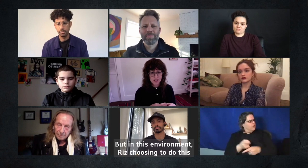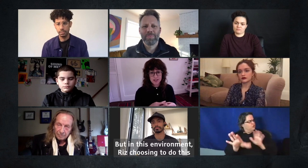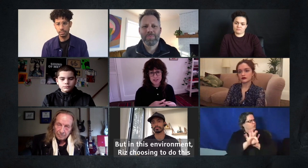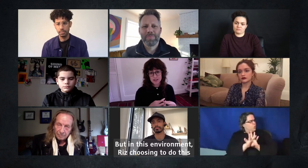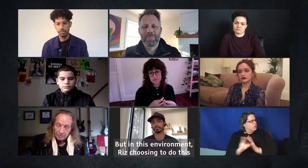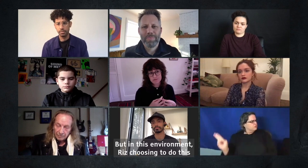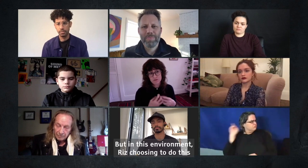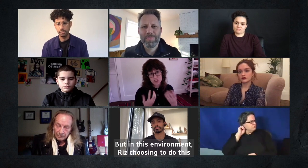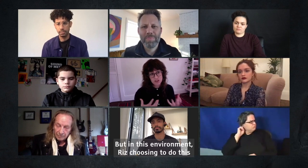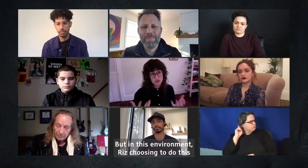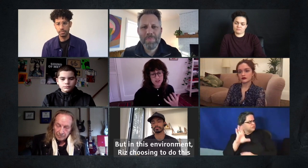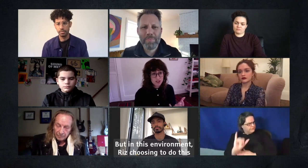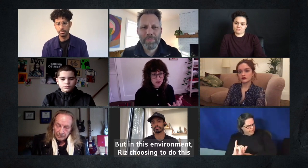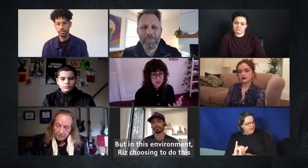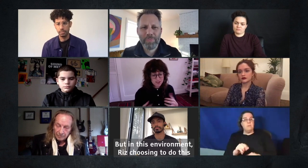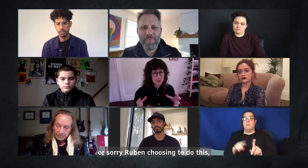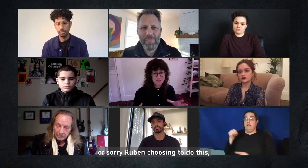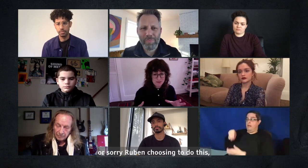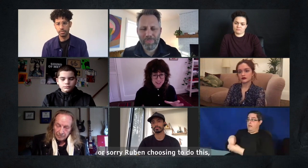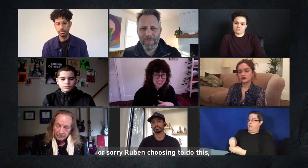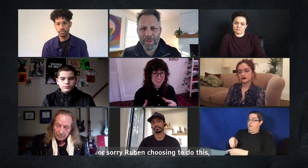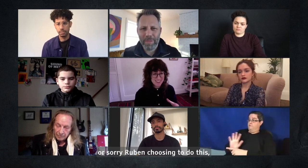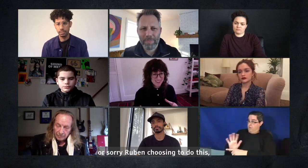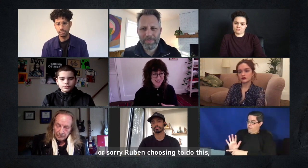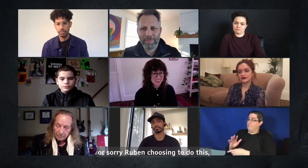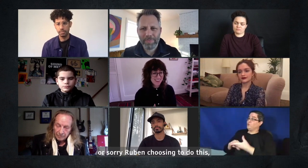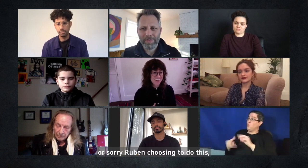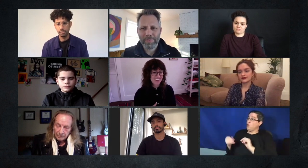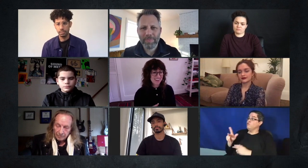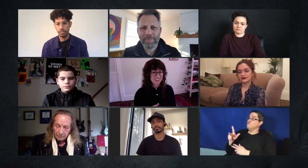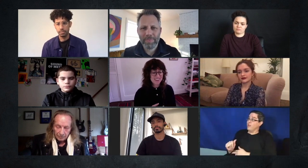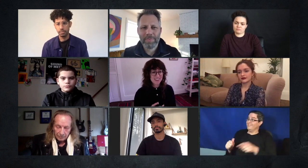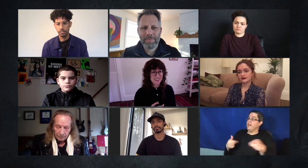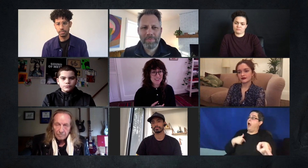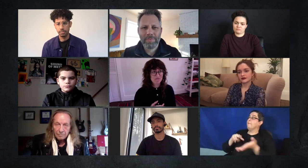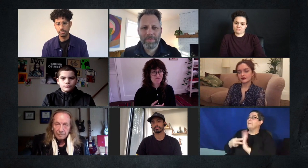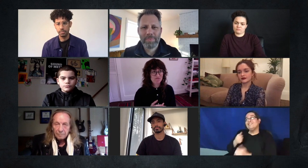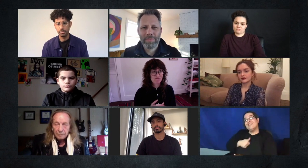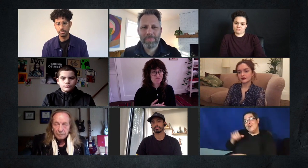environment, Riz choosing to do this, or sorry, Ruben choosing to do this is,